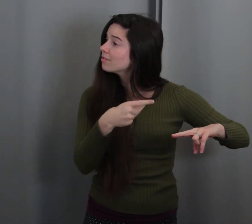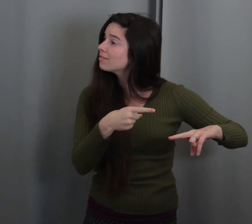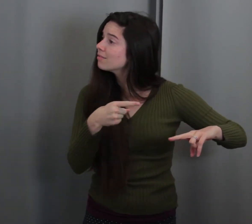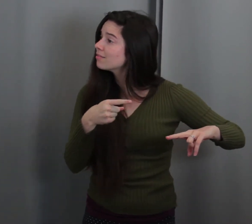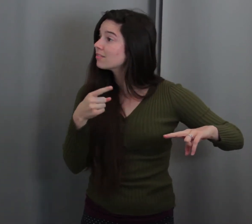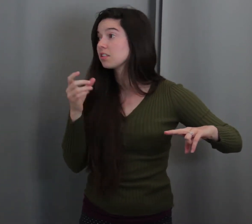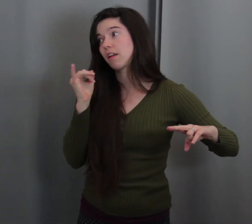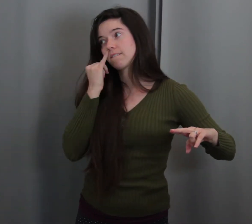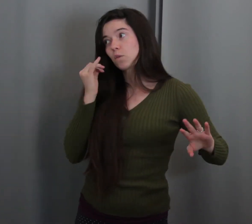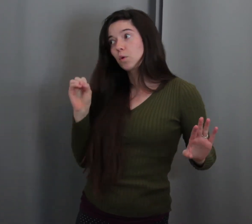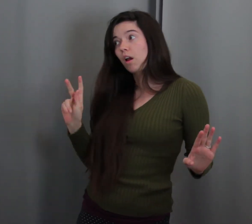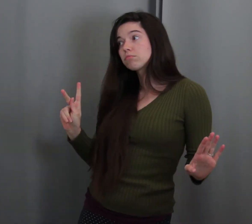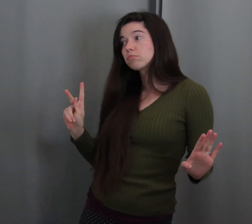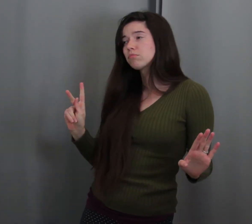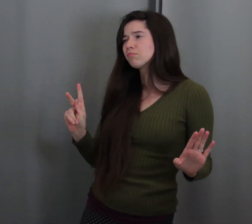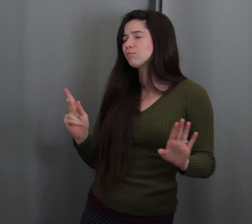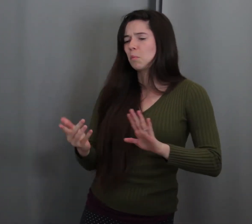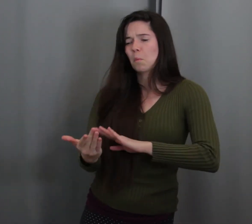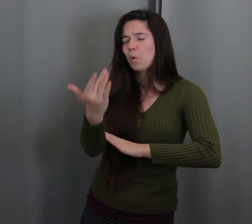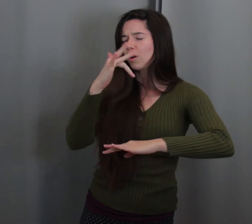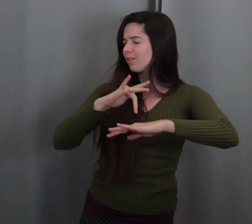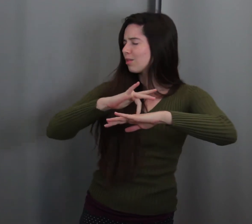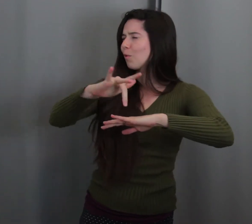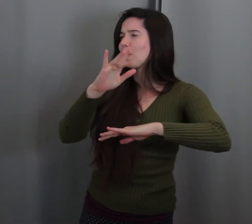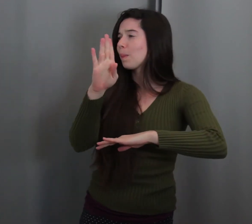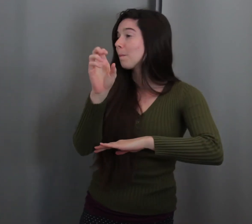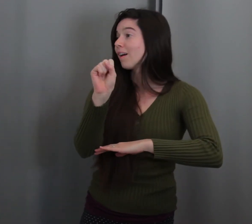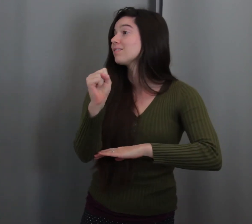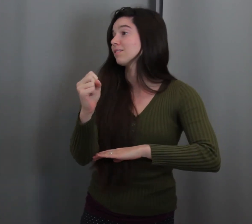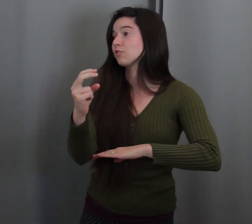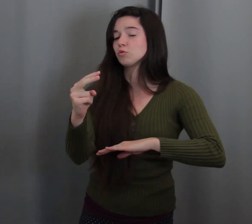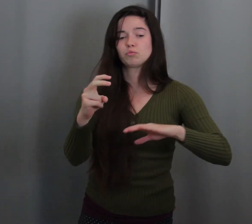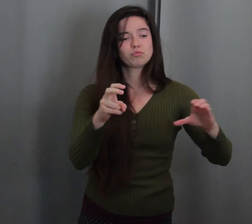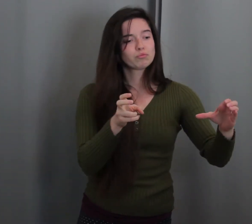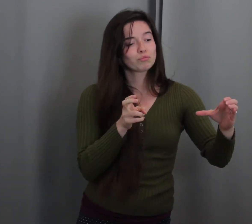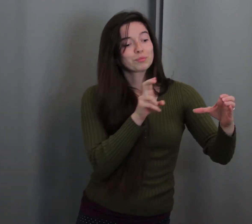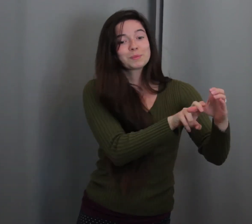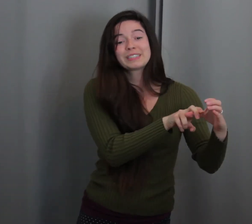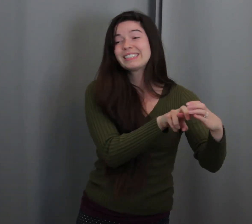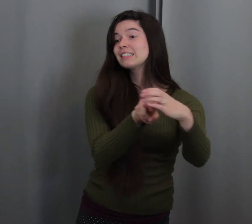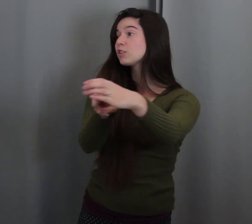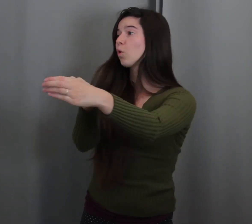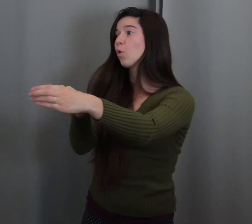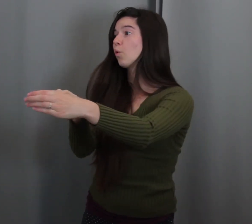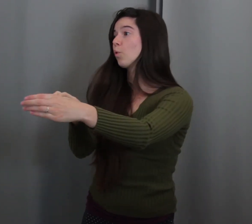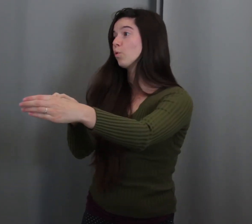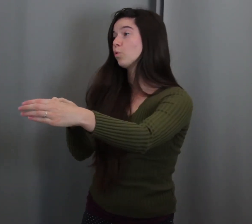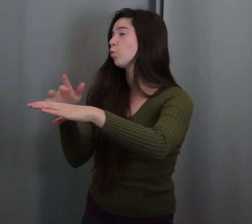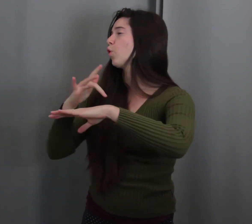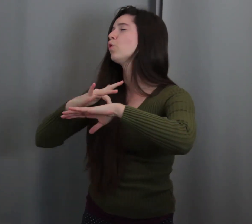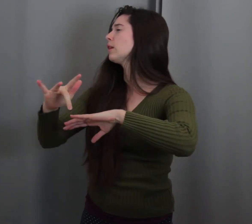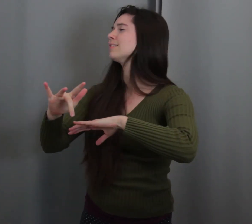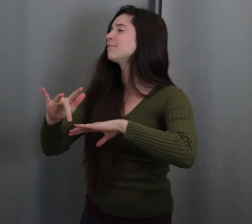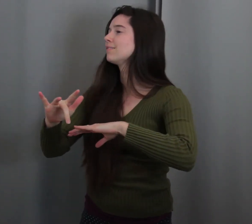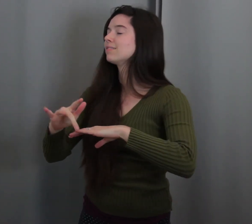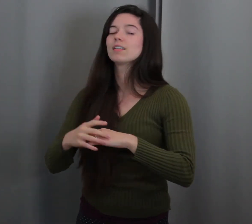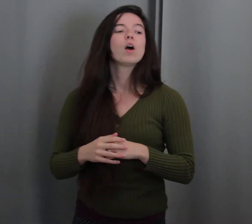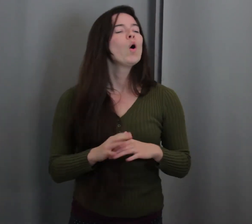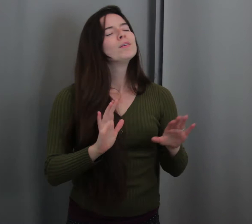bus leaves early in the morning. I told him we would find him a bed, but